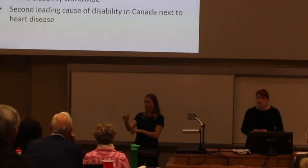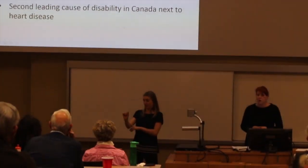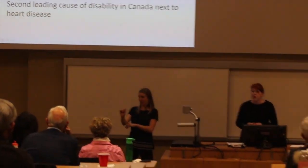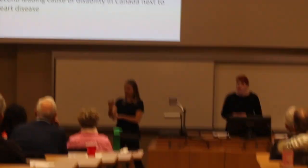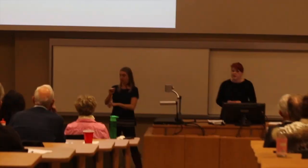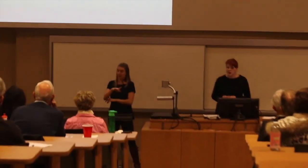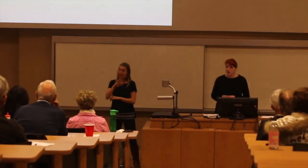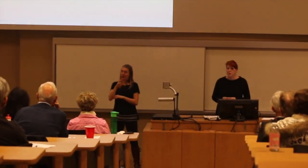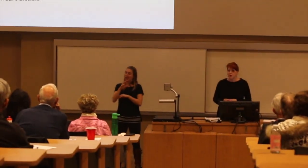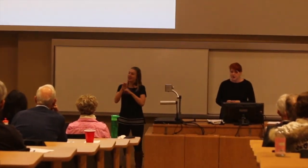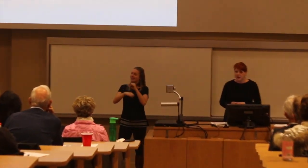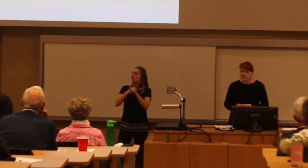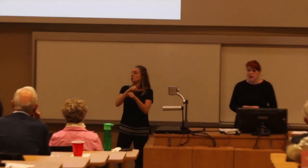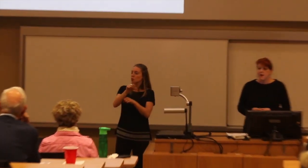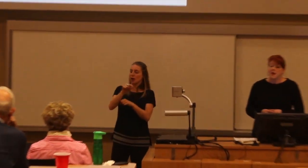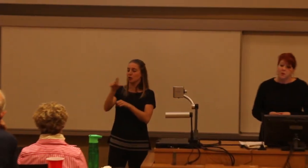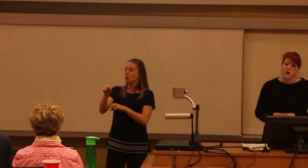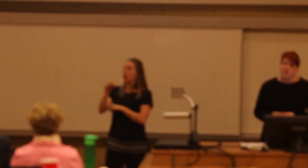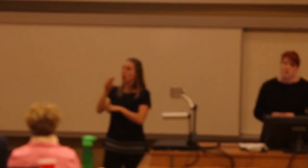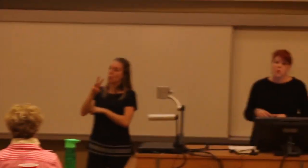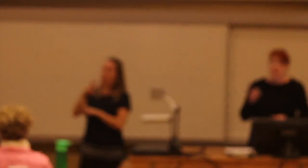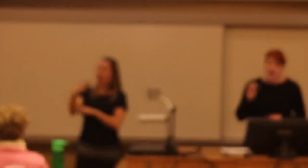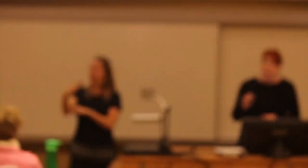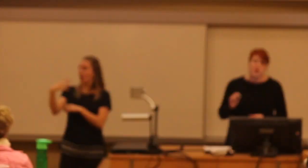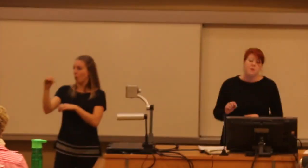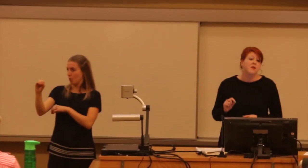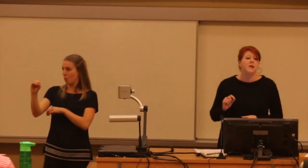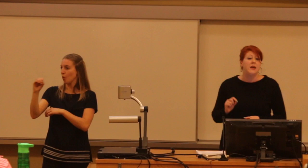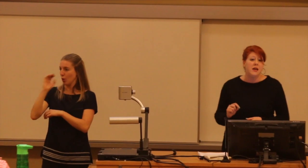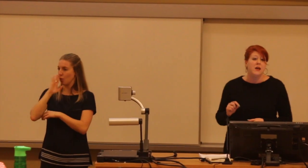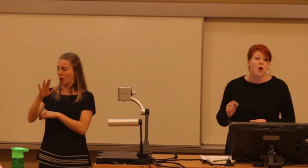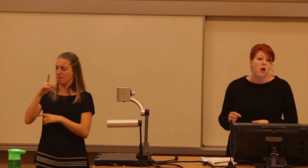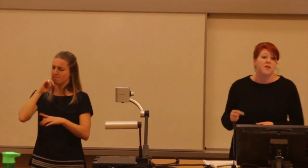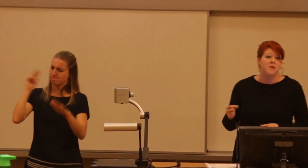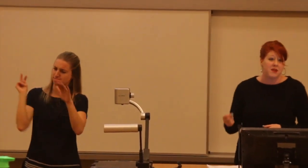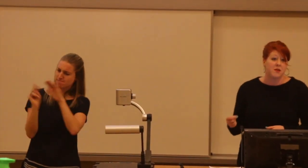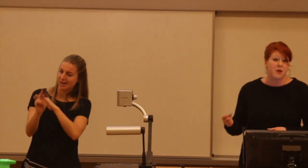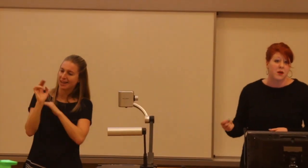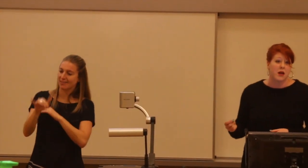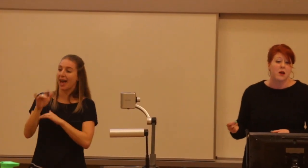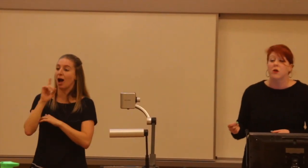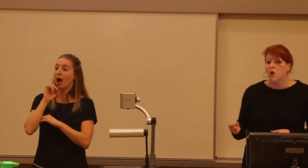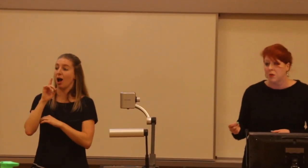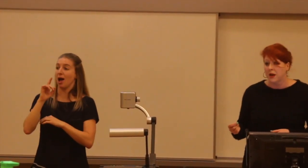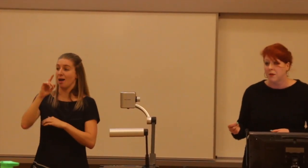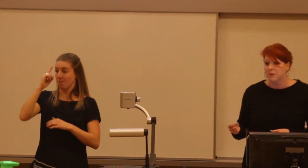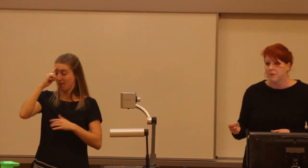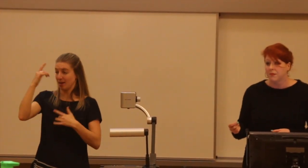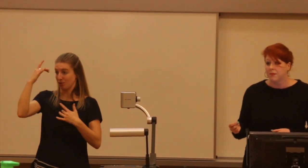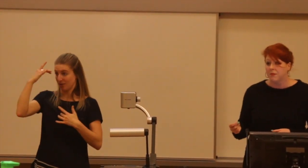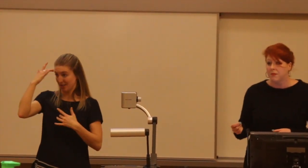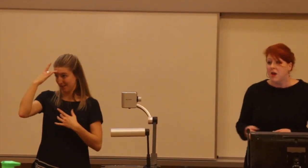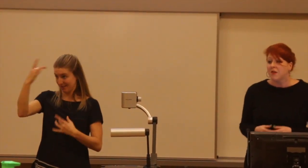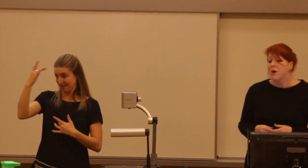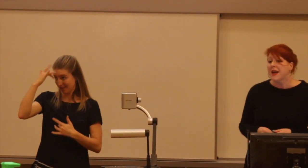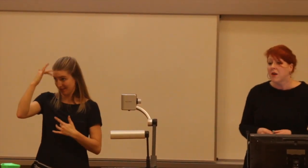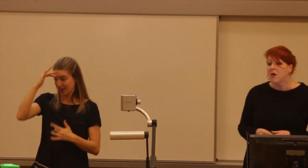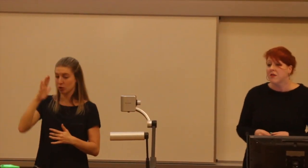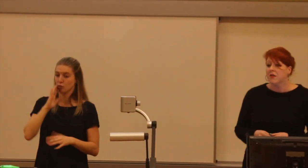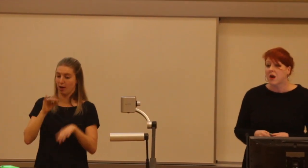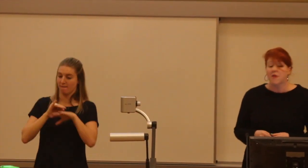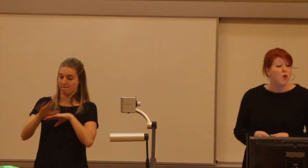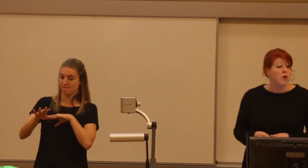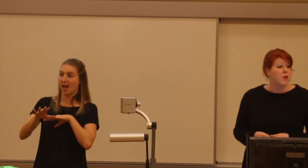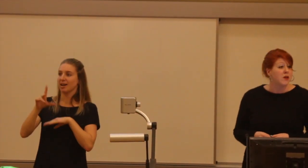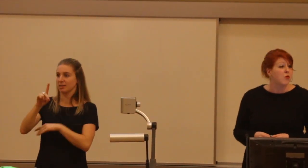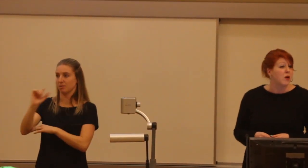the World Health Organization predicts that depression will actually be the leading cause of disability globally. So we